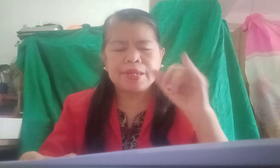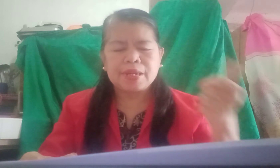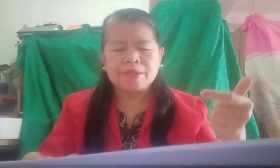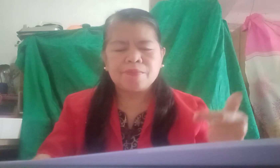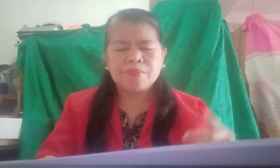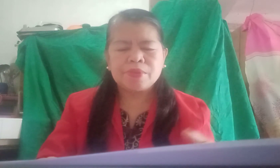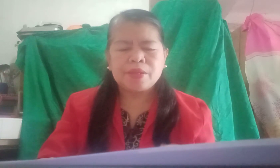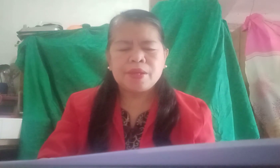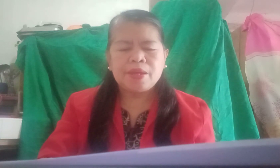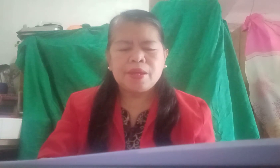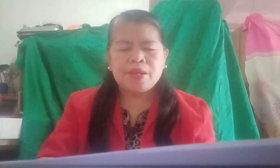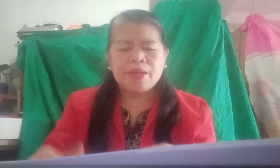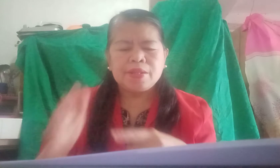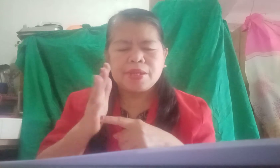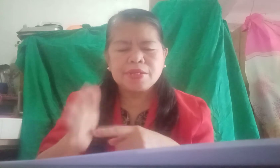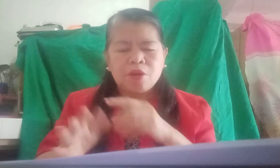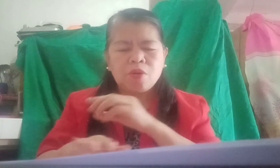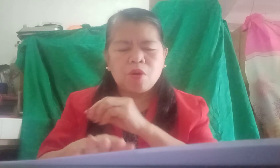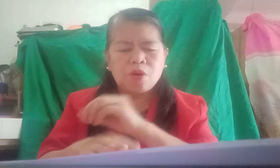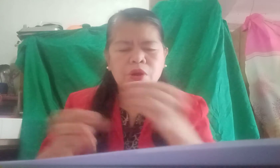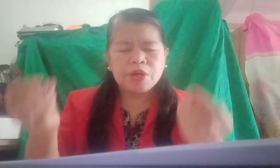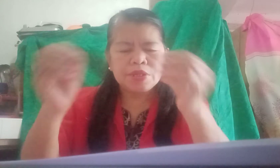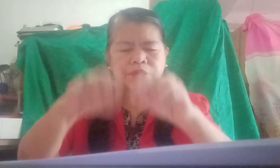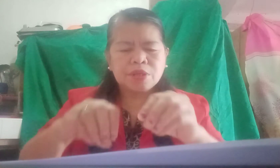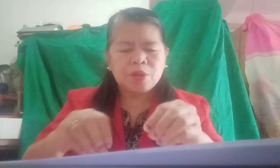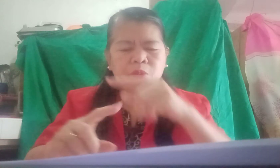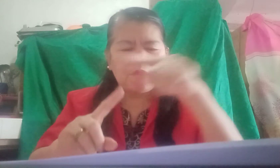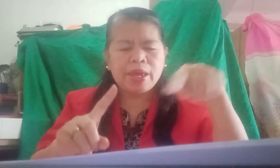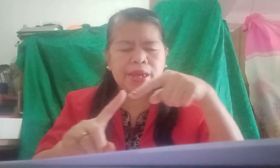colliding. This occurs when